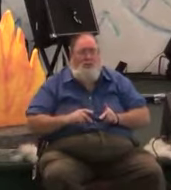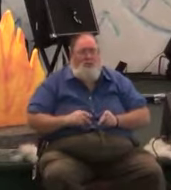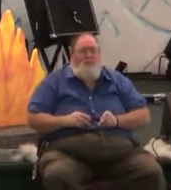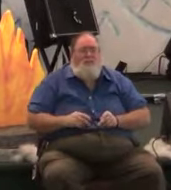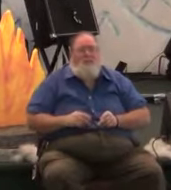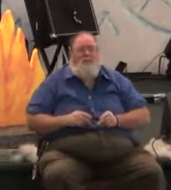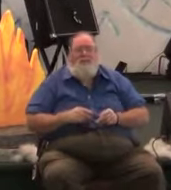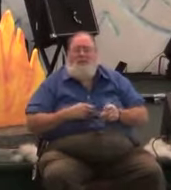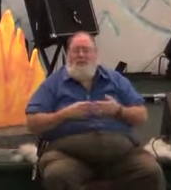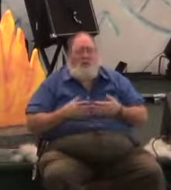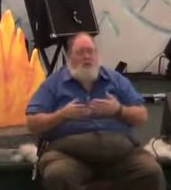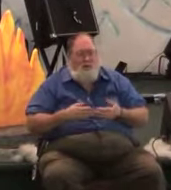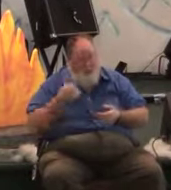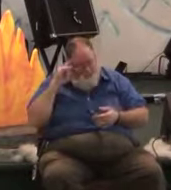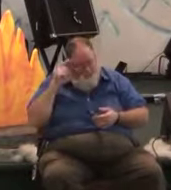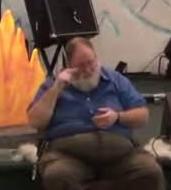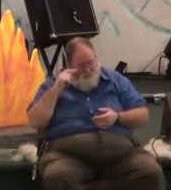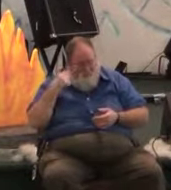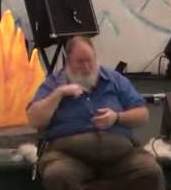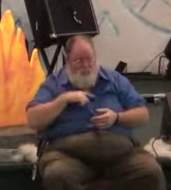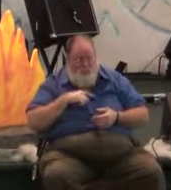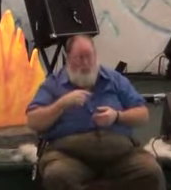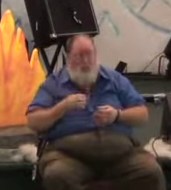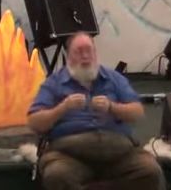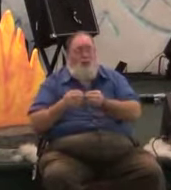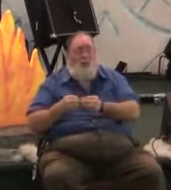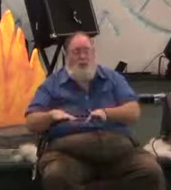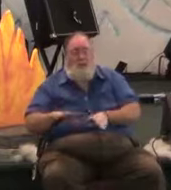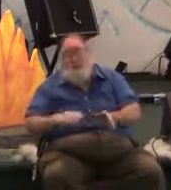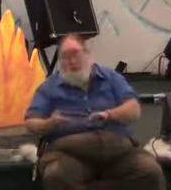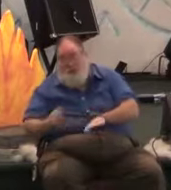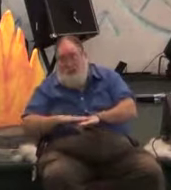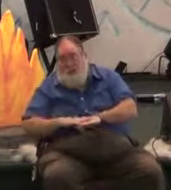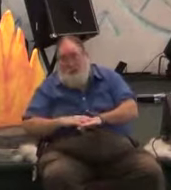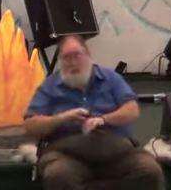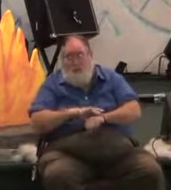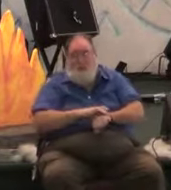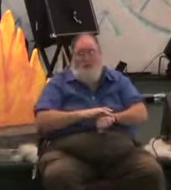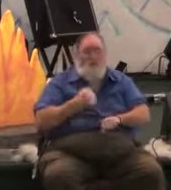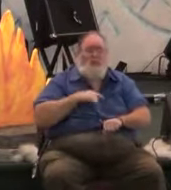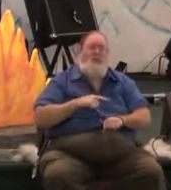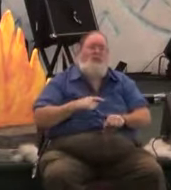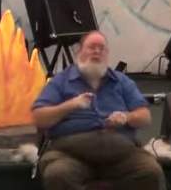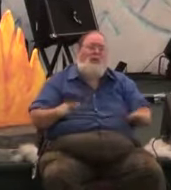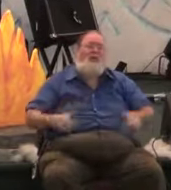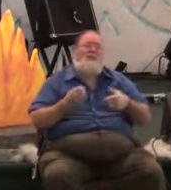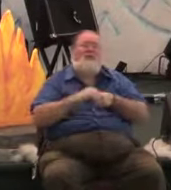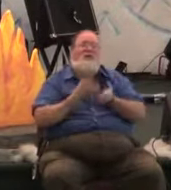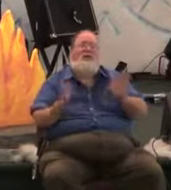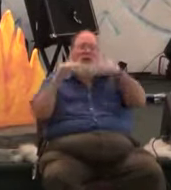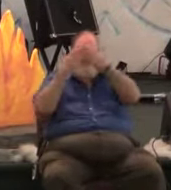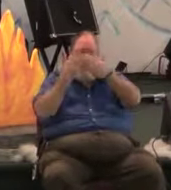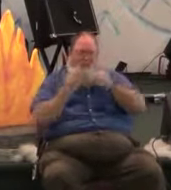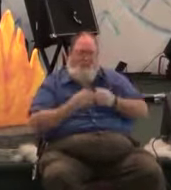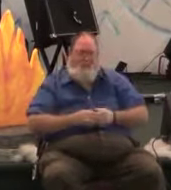we win eternally forever and ever. So that prayer is not in vain. They had little faith their prayer